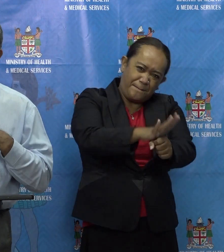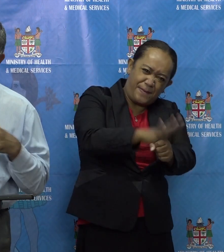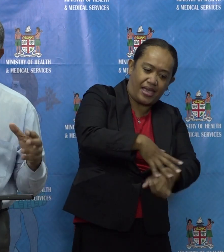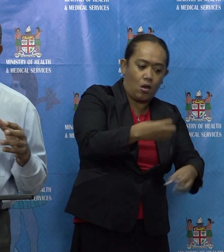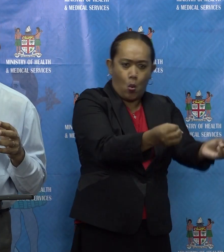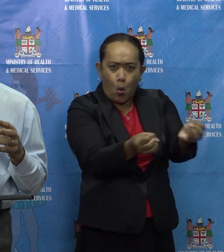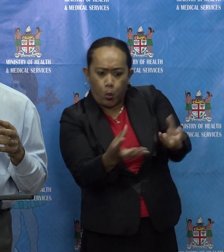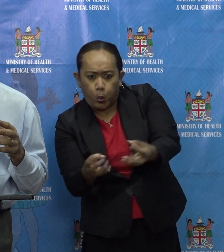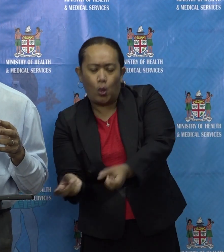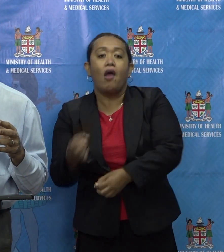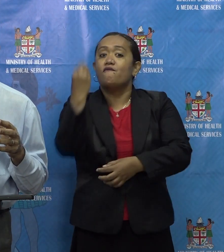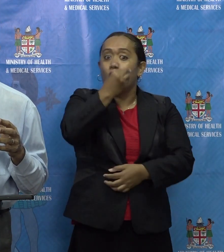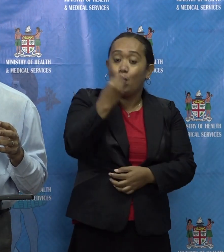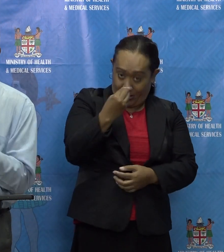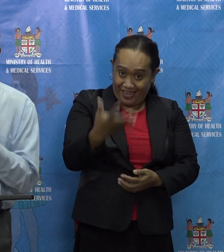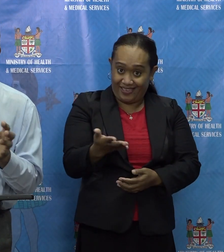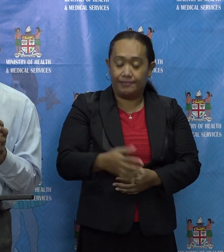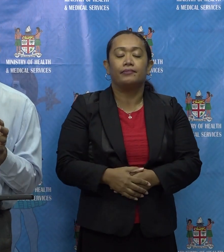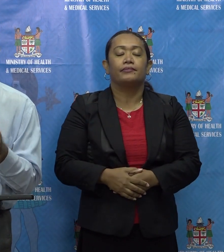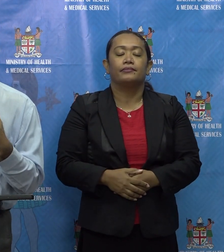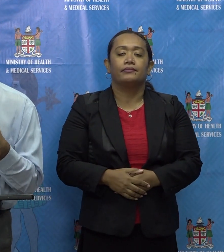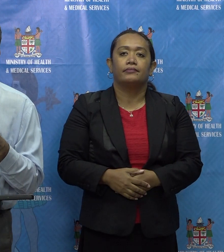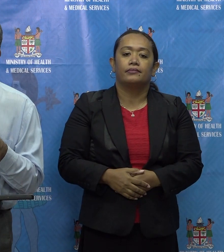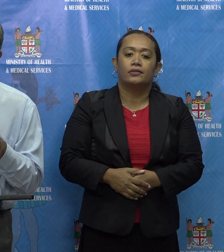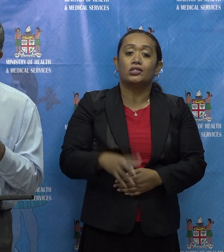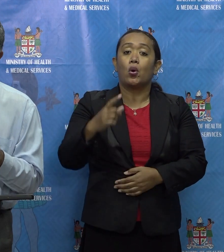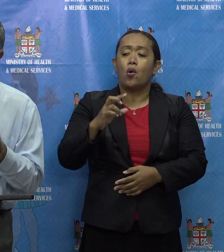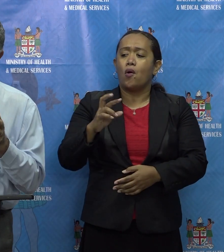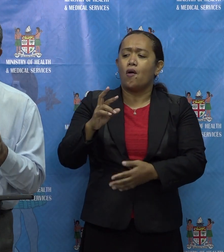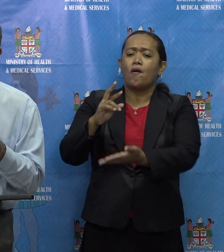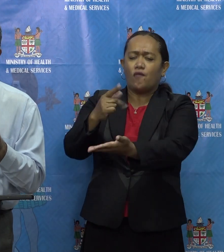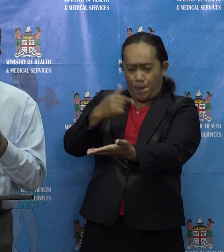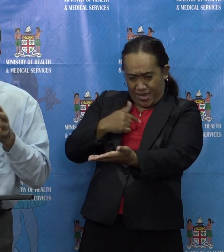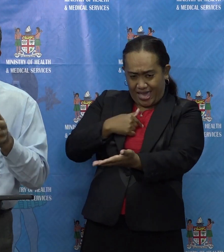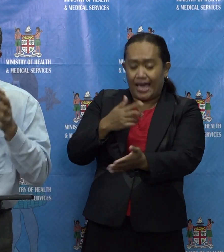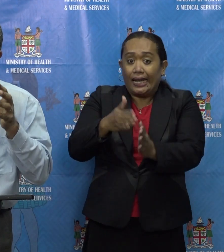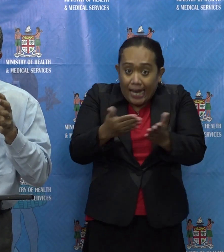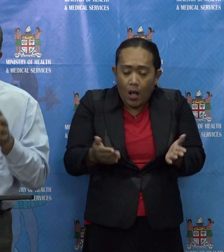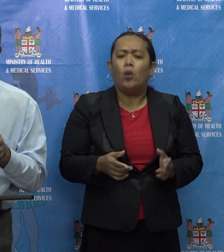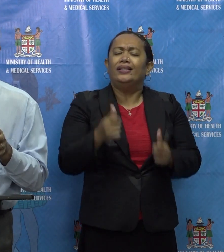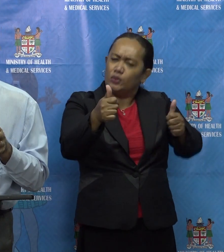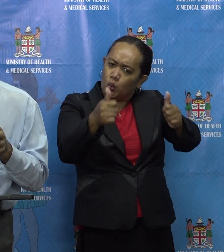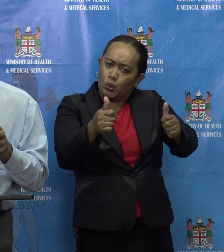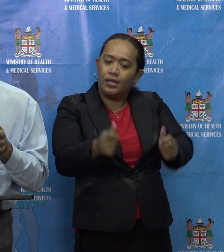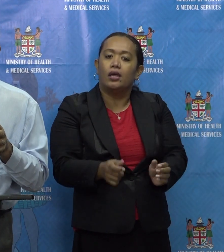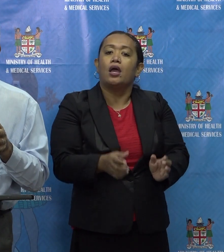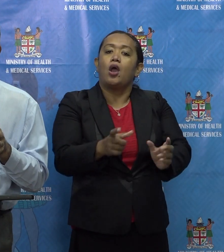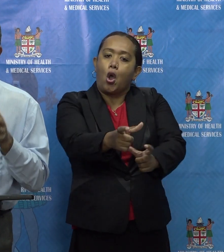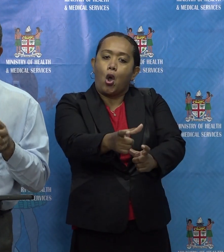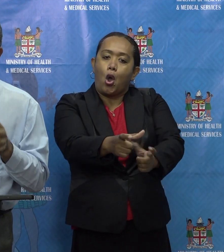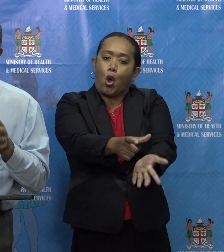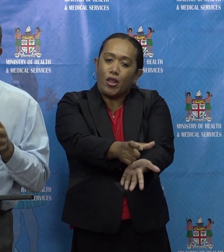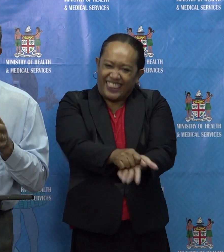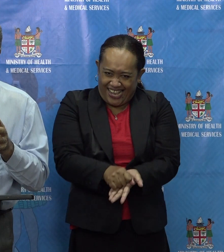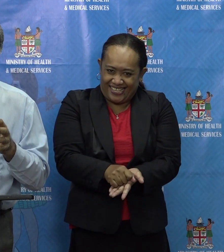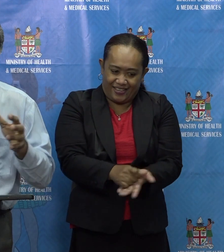come and do the distribution. So to us, for me at the moment, it's a nice happy medium when we are doing containment, because